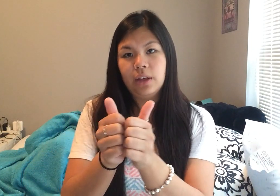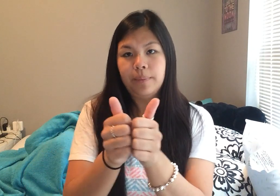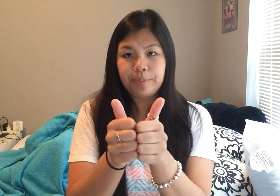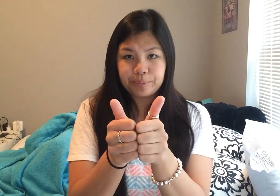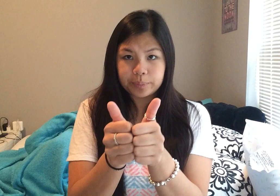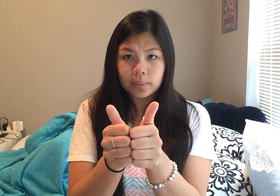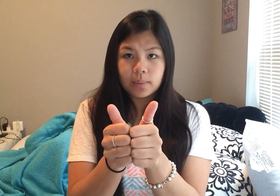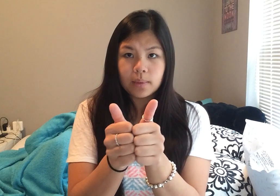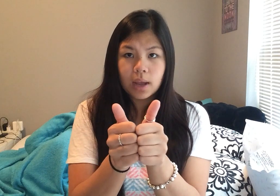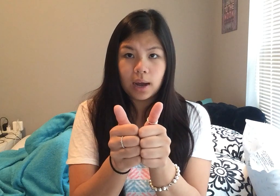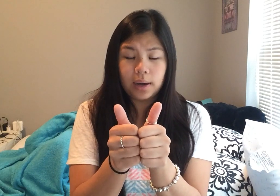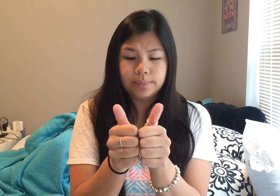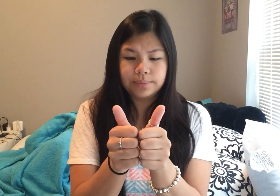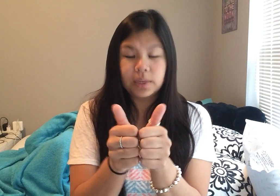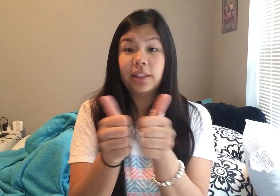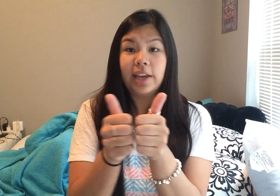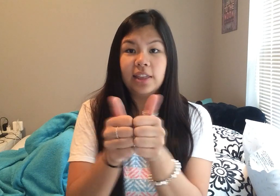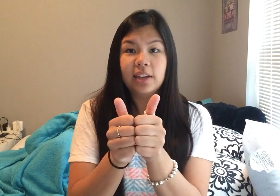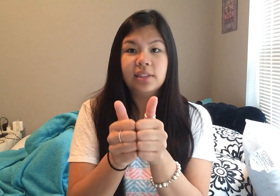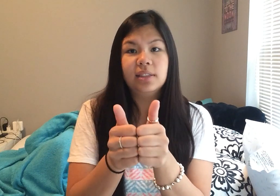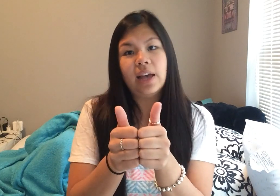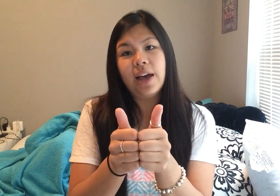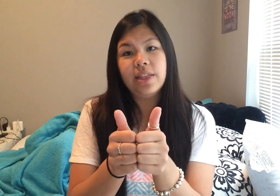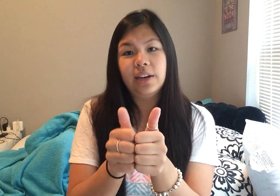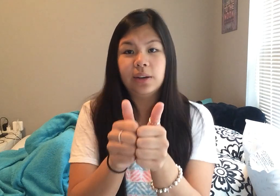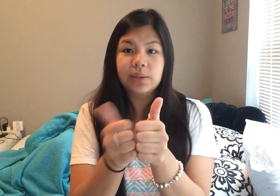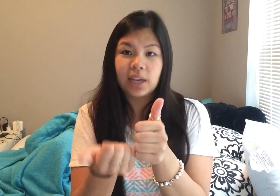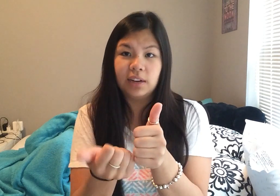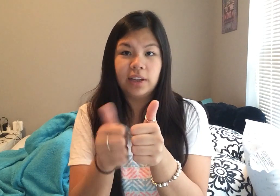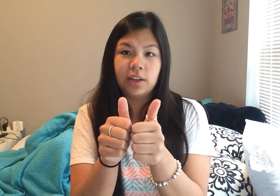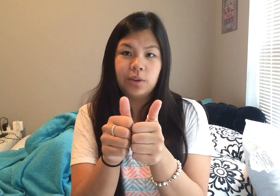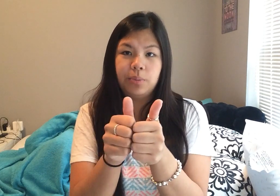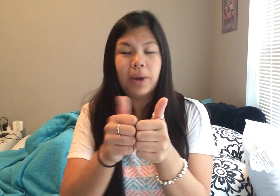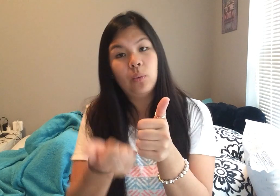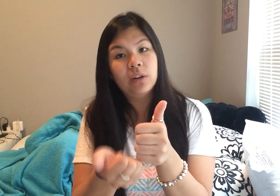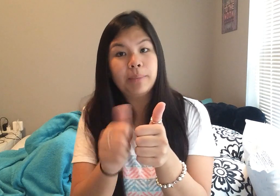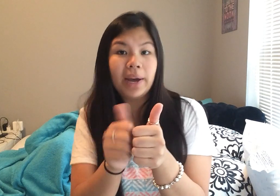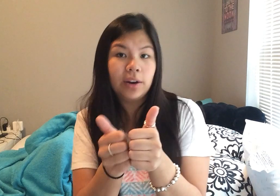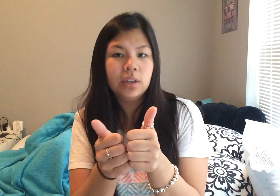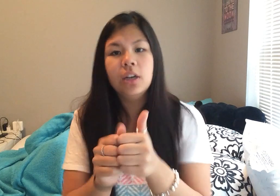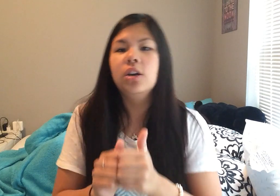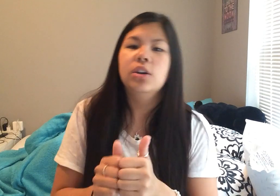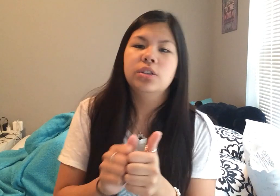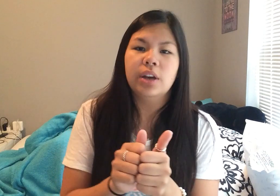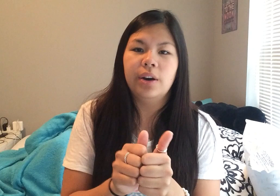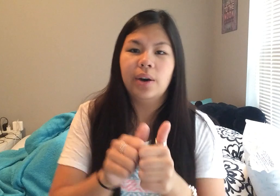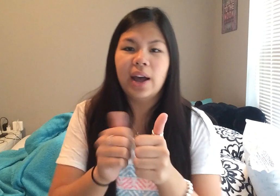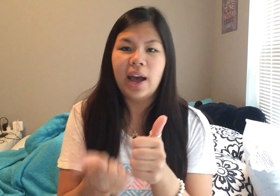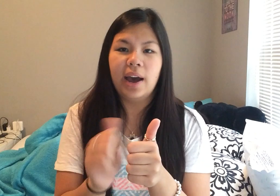them in like this, and then it goes kind of like you bend one of them out. So